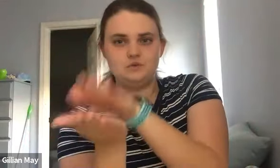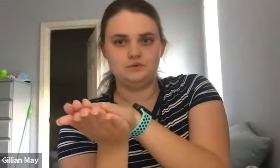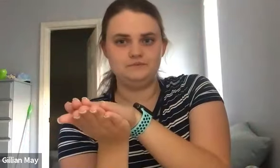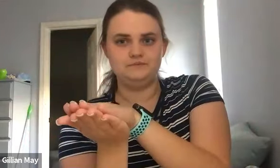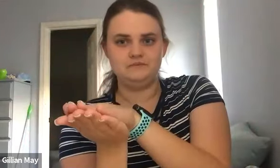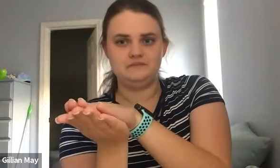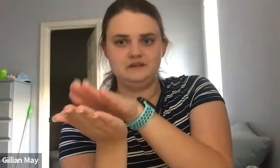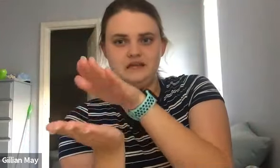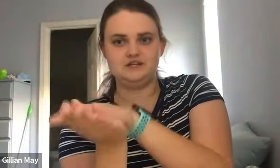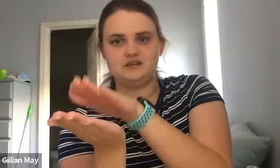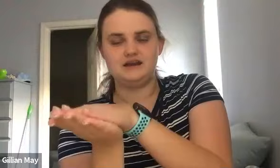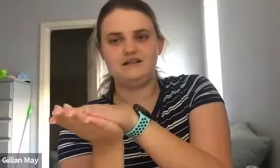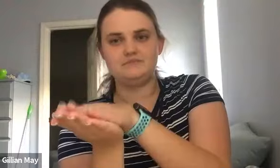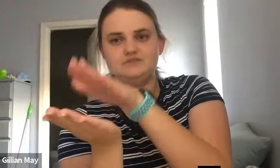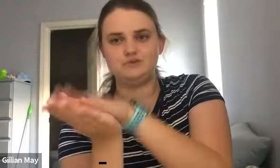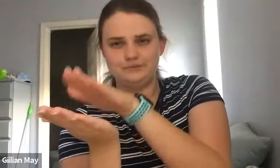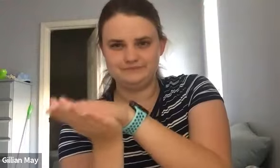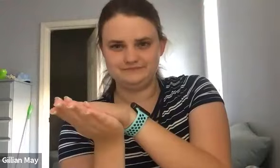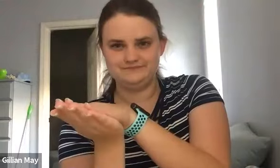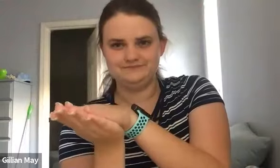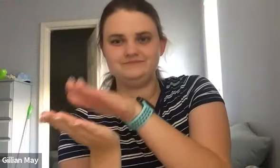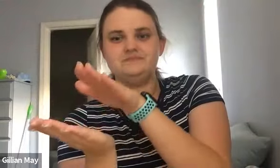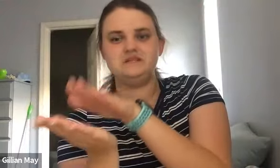school. And you just kind of clap, school.